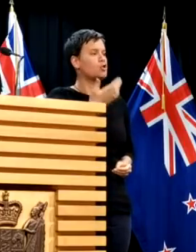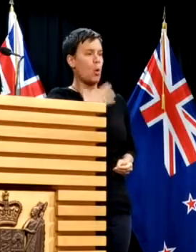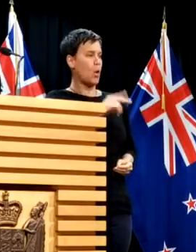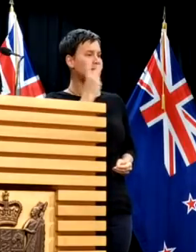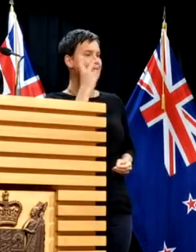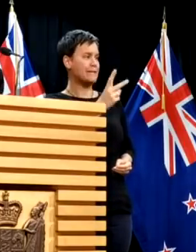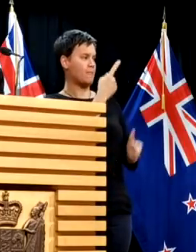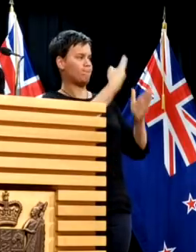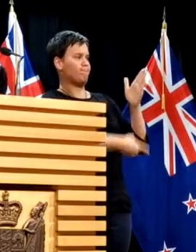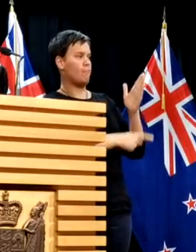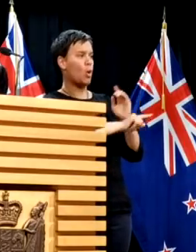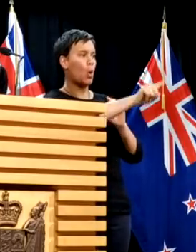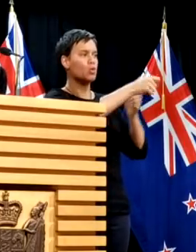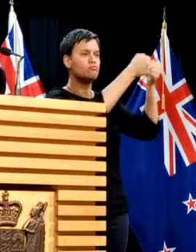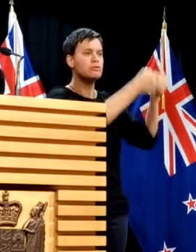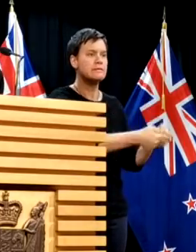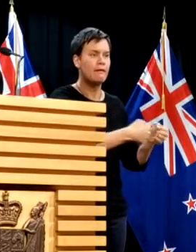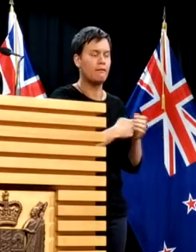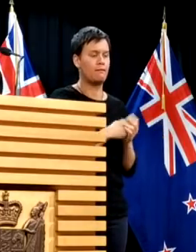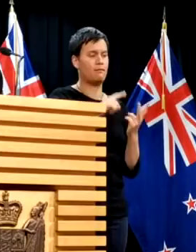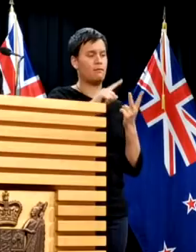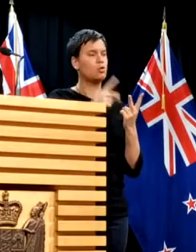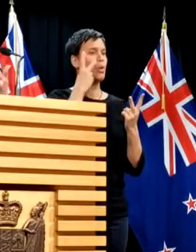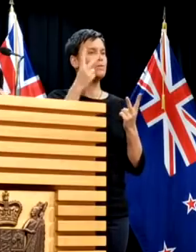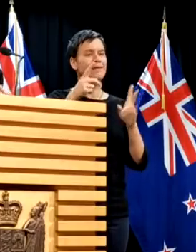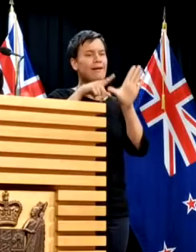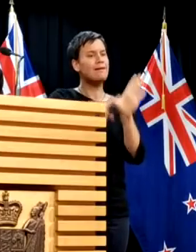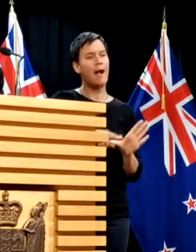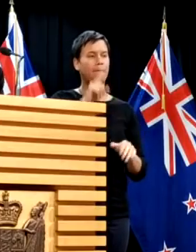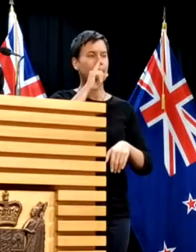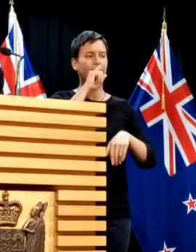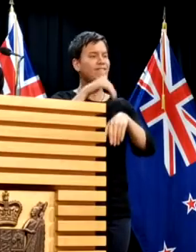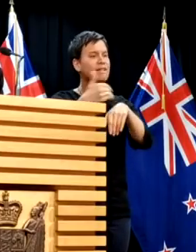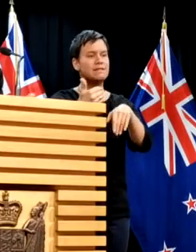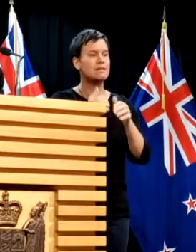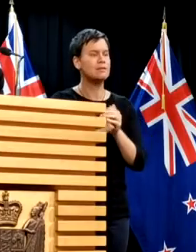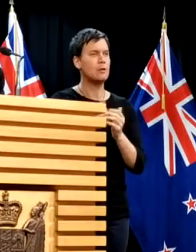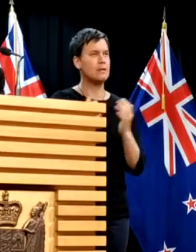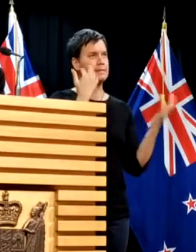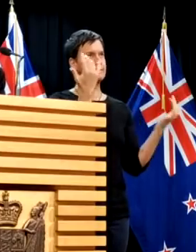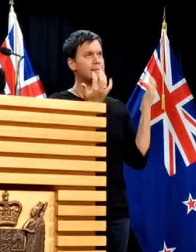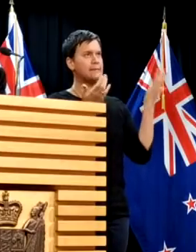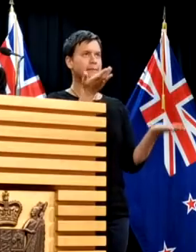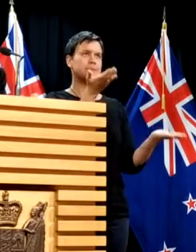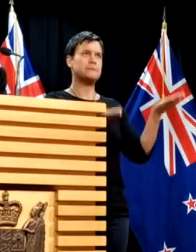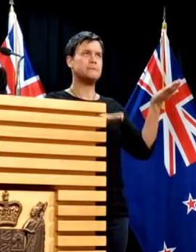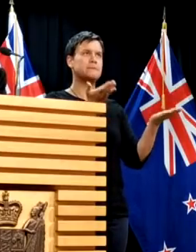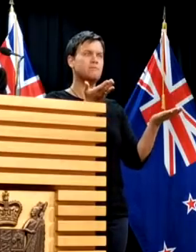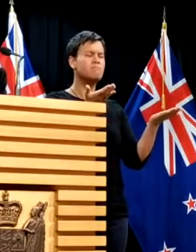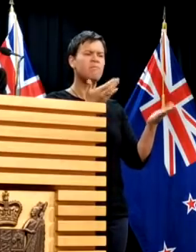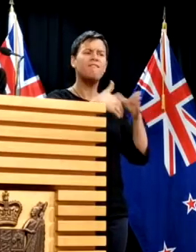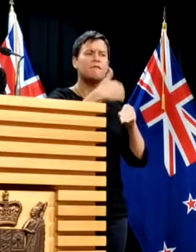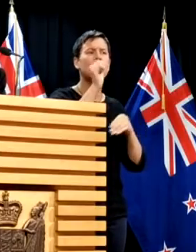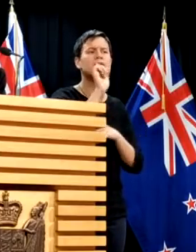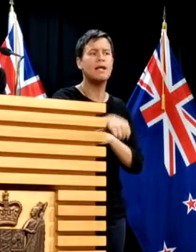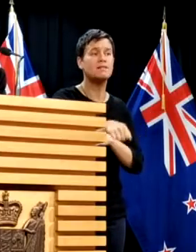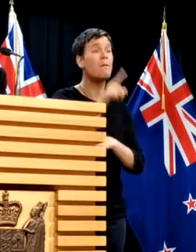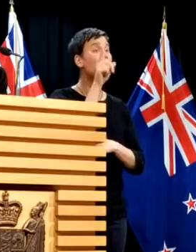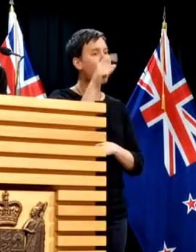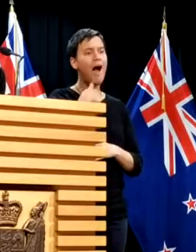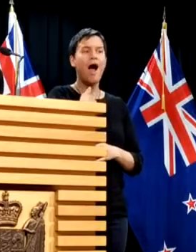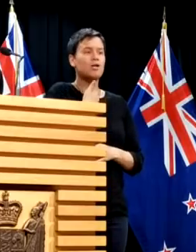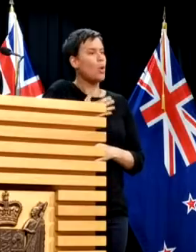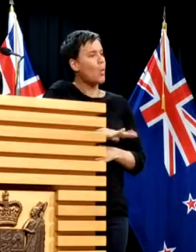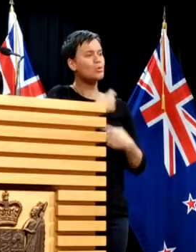access. I weighed those issues up and I voted in favour. However, I wanted every New Zealander to weigh those issues up independently of my